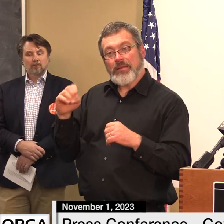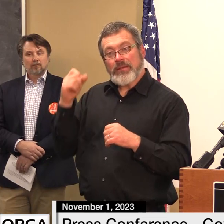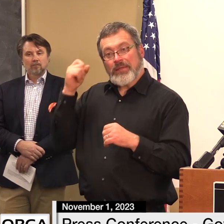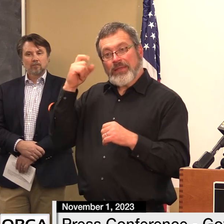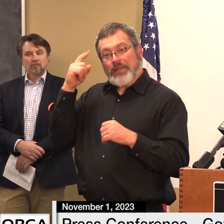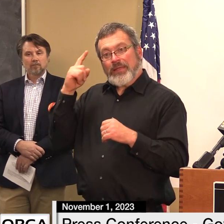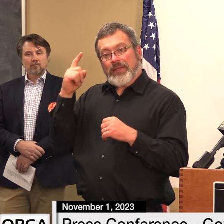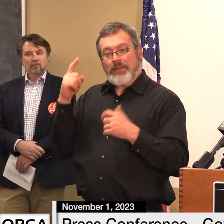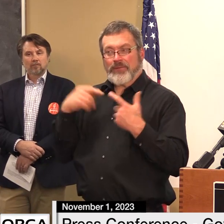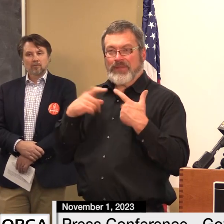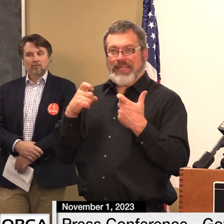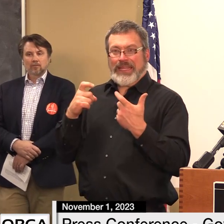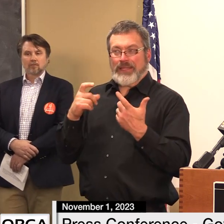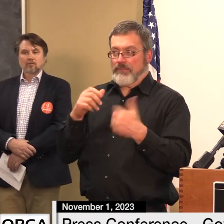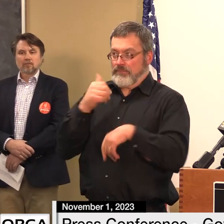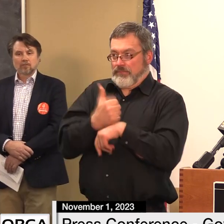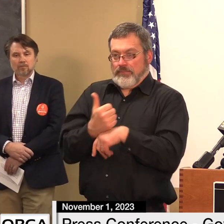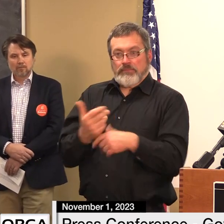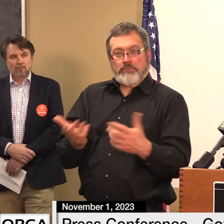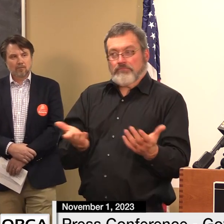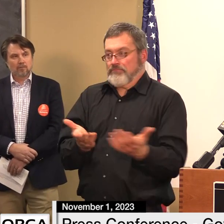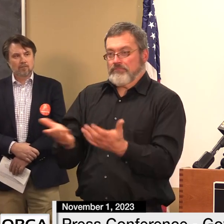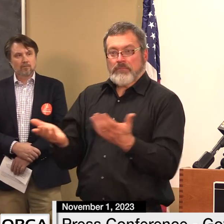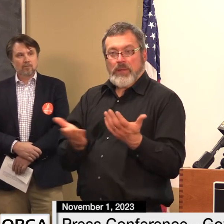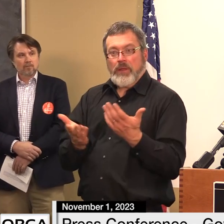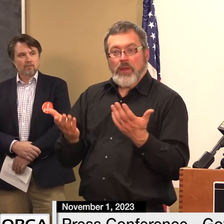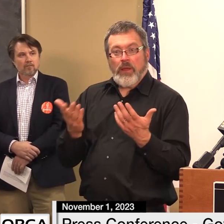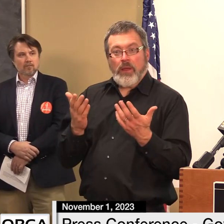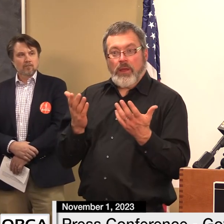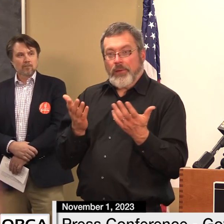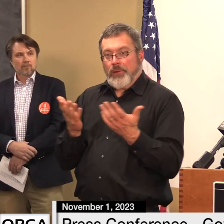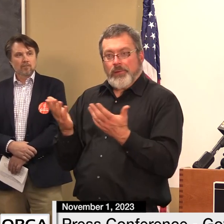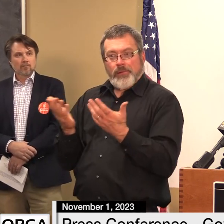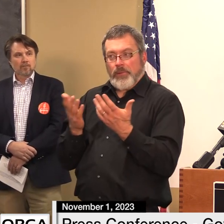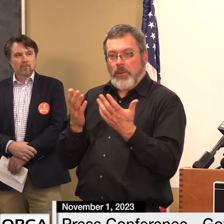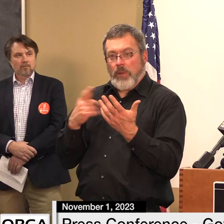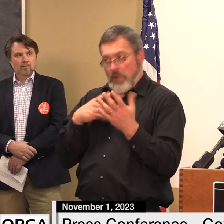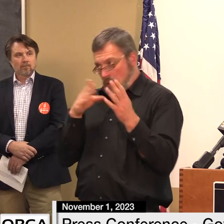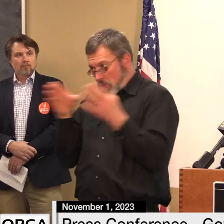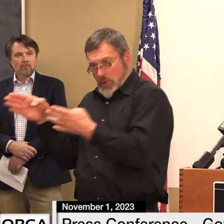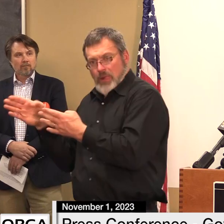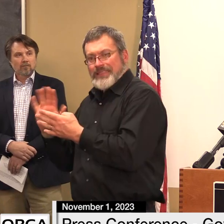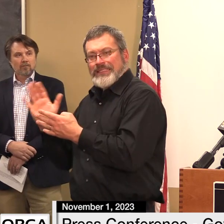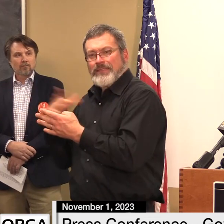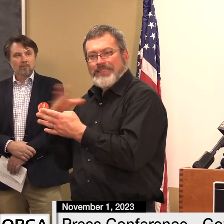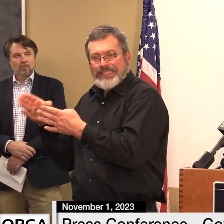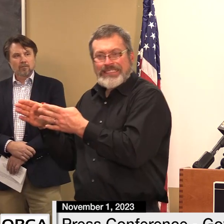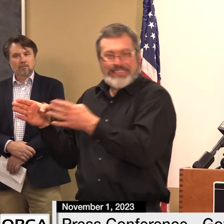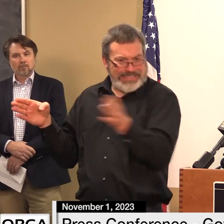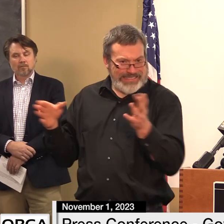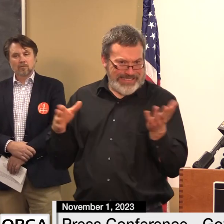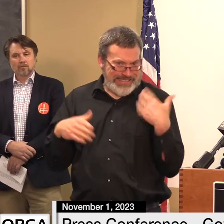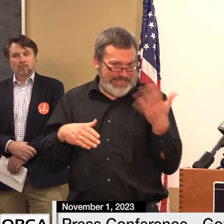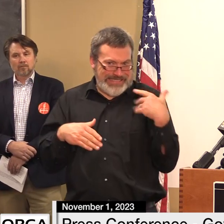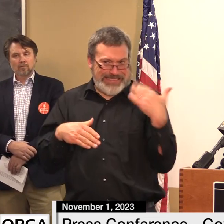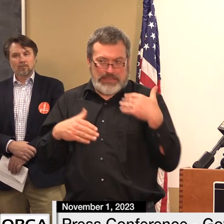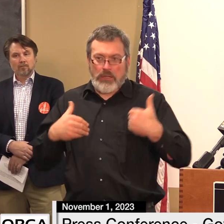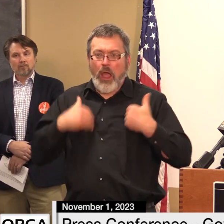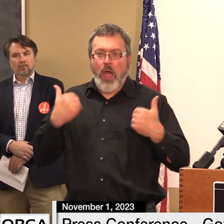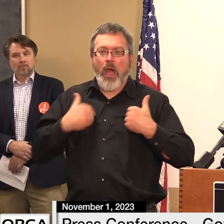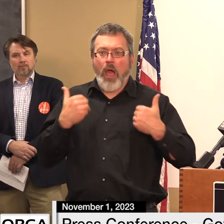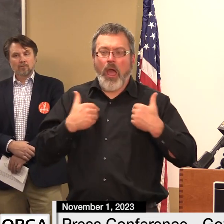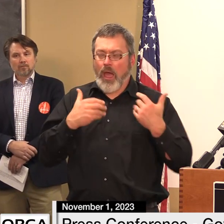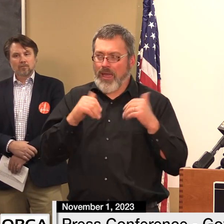us. But as a result of that, we're not backfilling the younger population, the workforce,